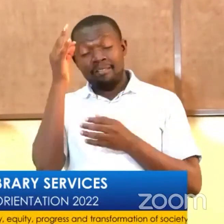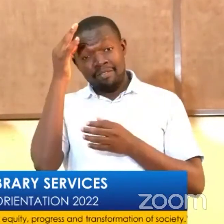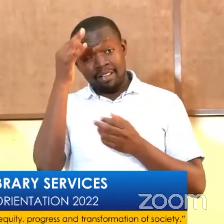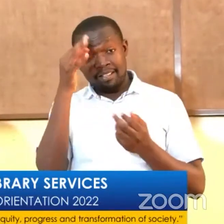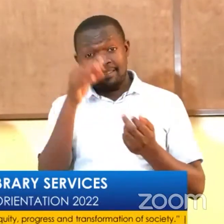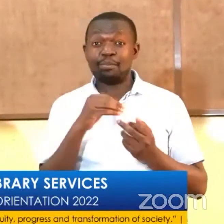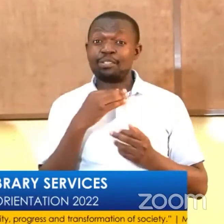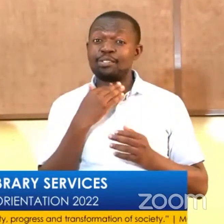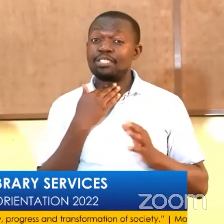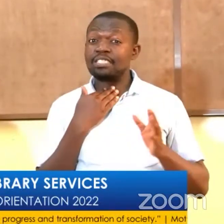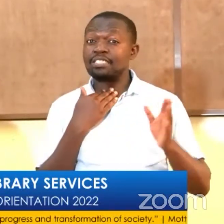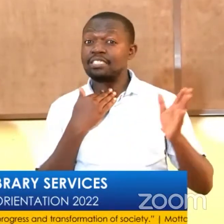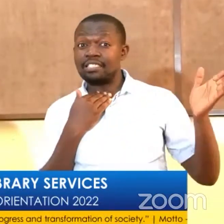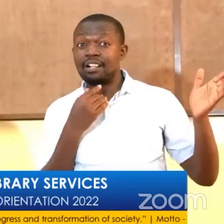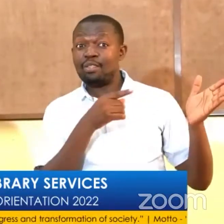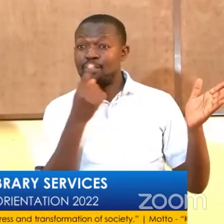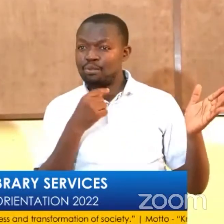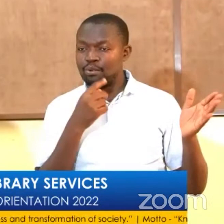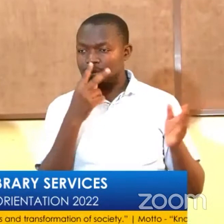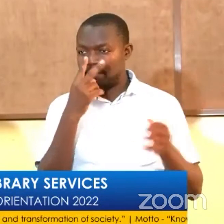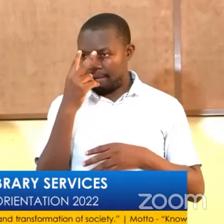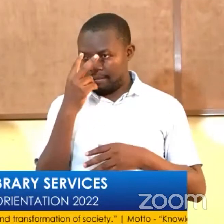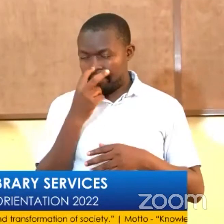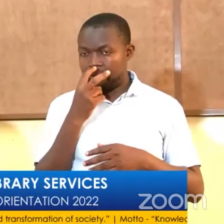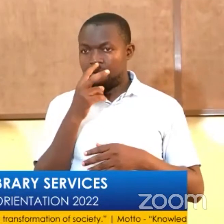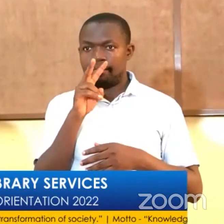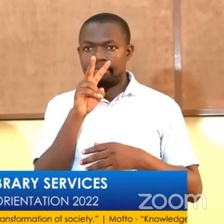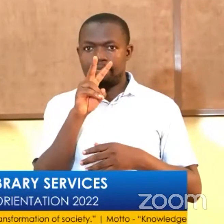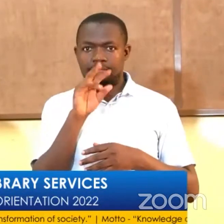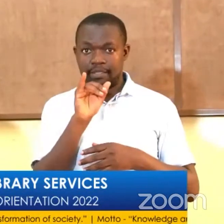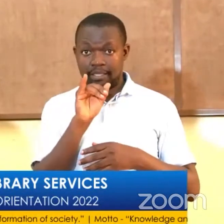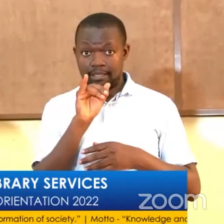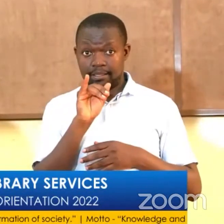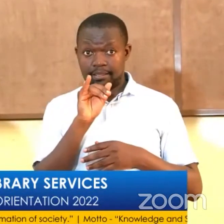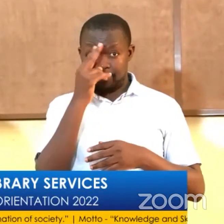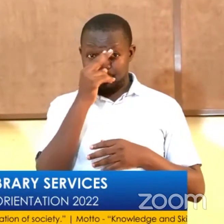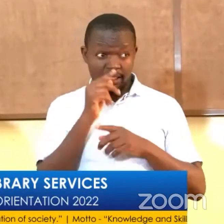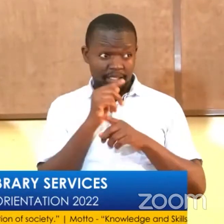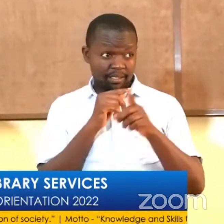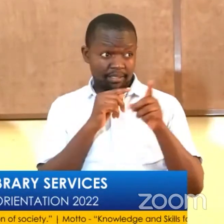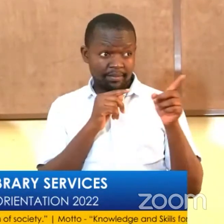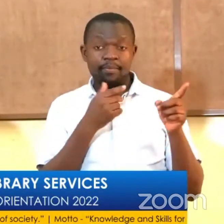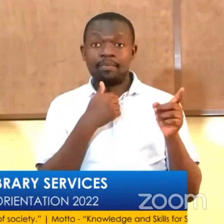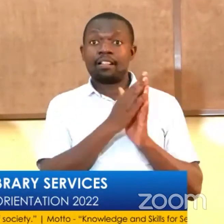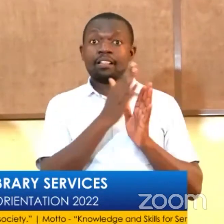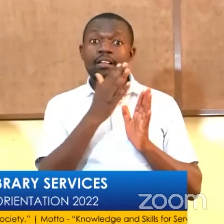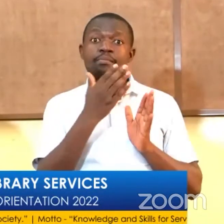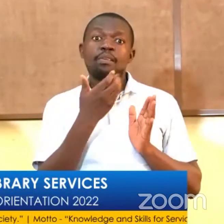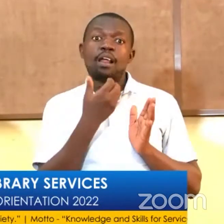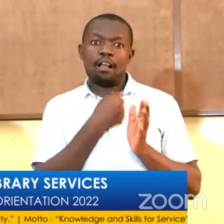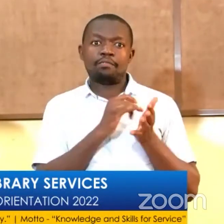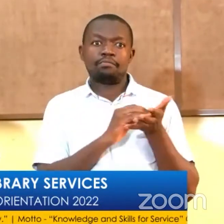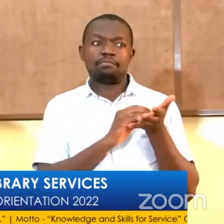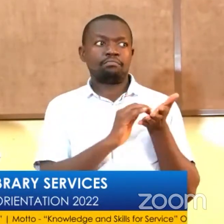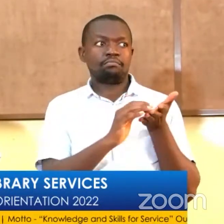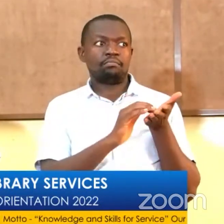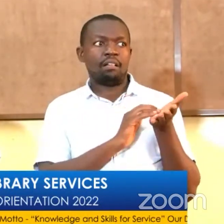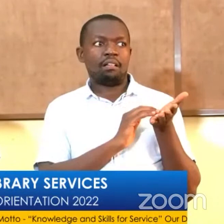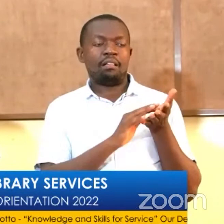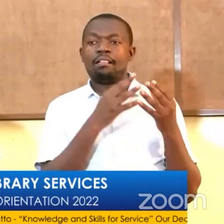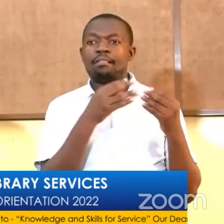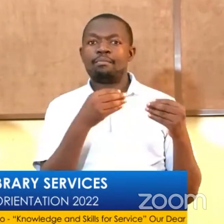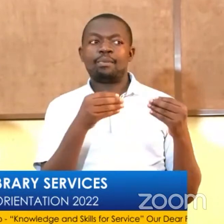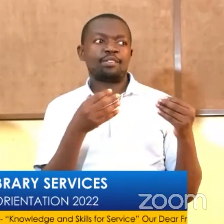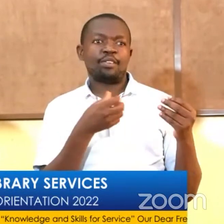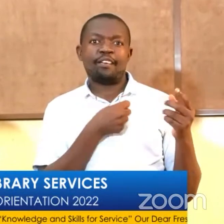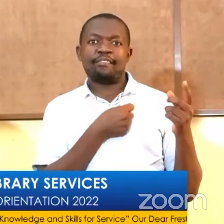Needs, to those visually impaired students in the library, we have got some braille materials. We